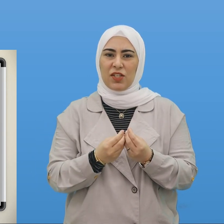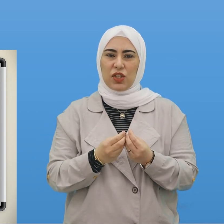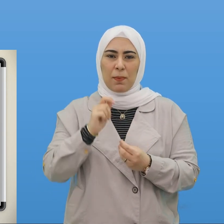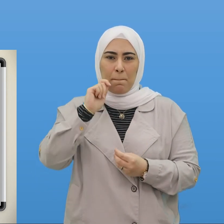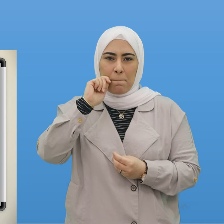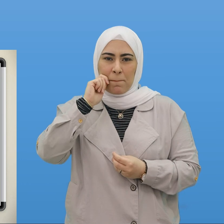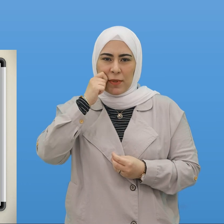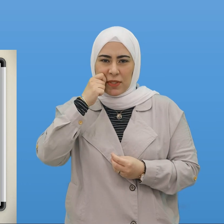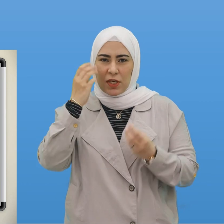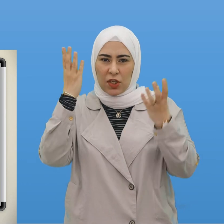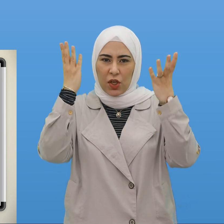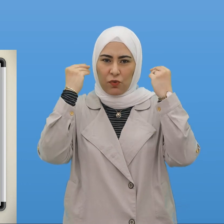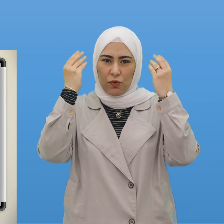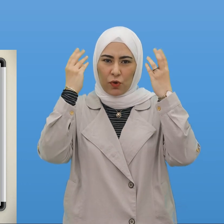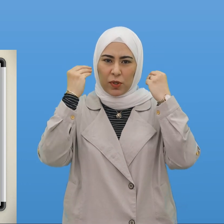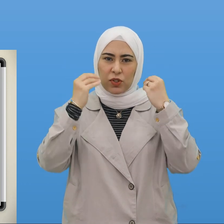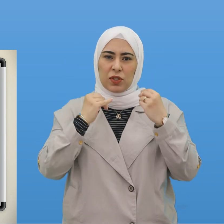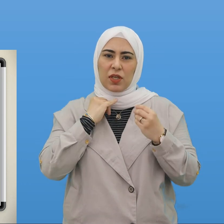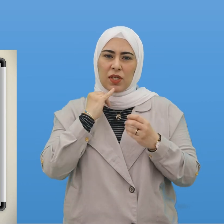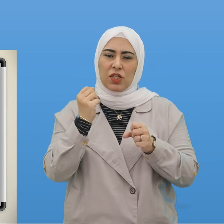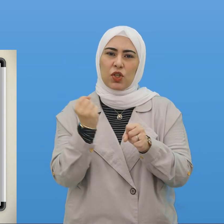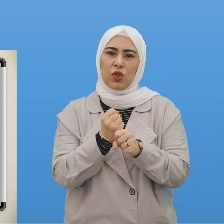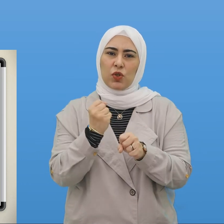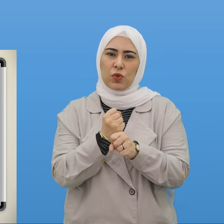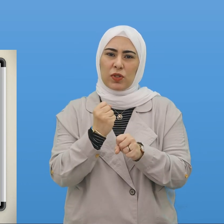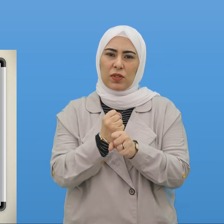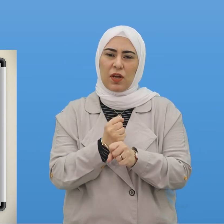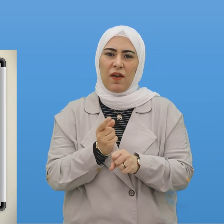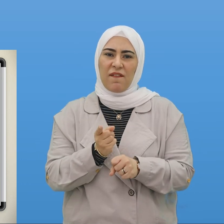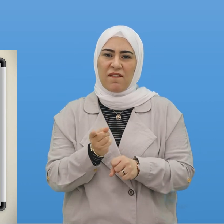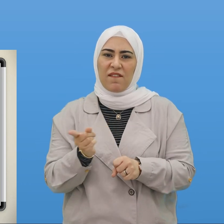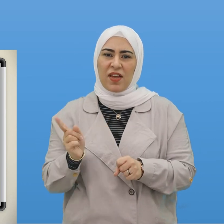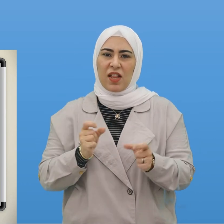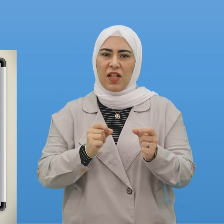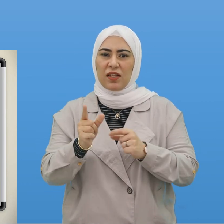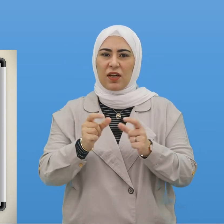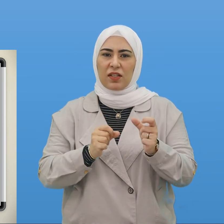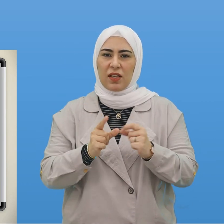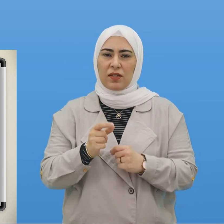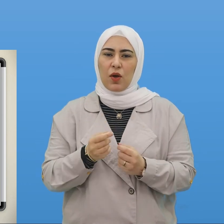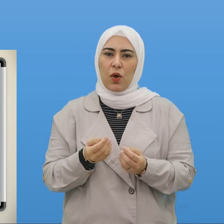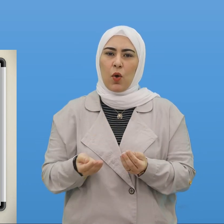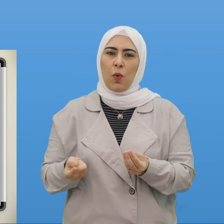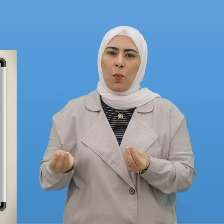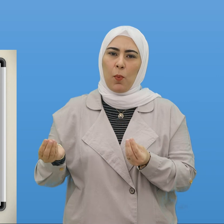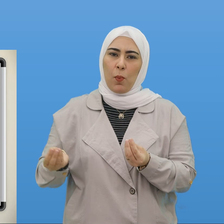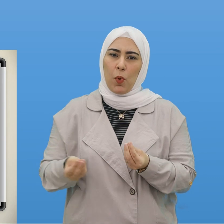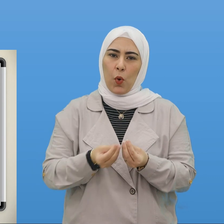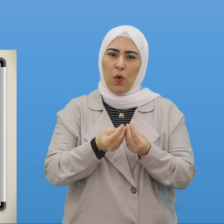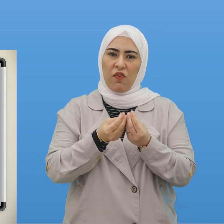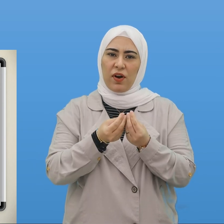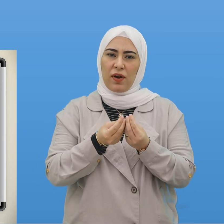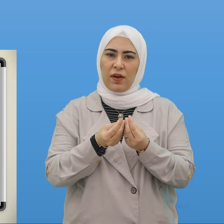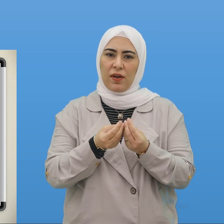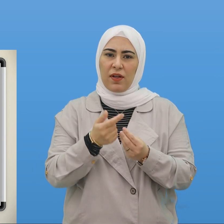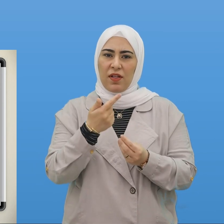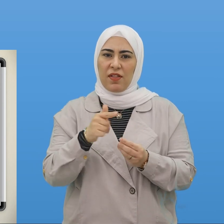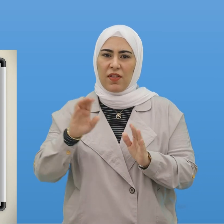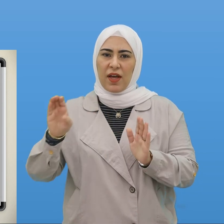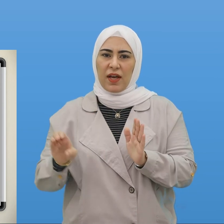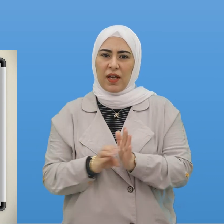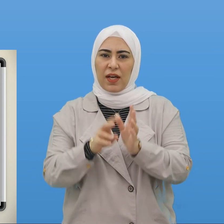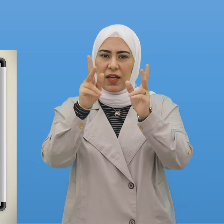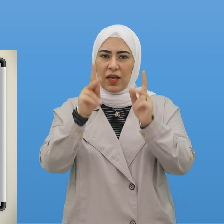secret or private information is used in these websites. Moreover, the criminals can't